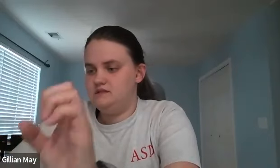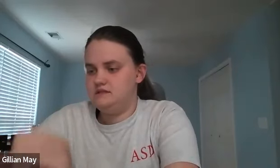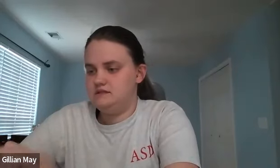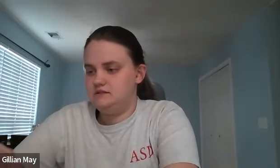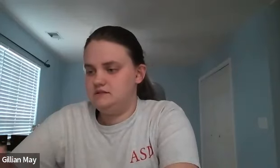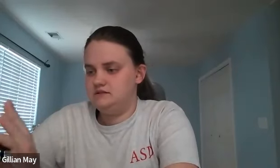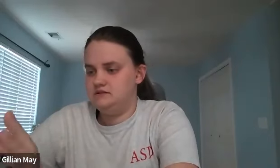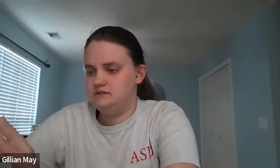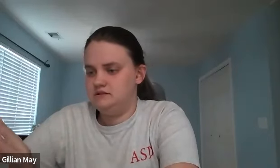notes.